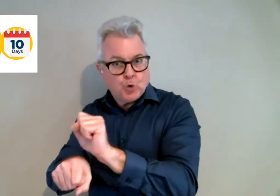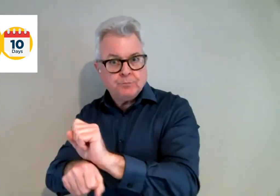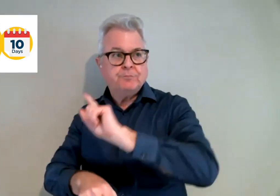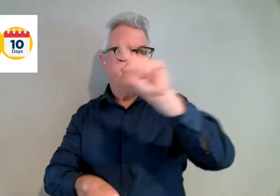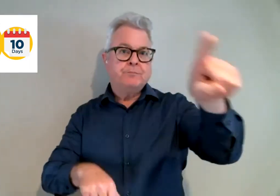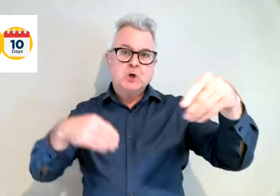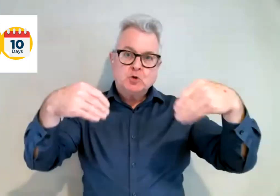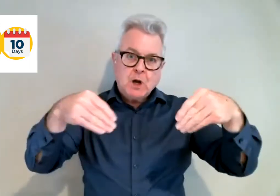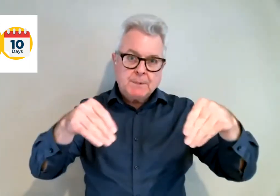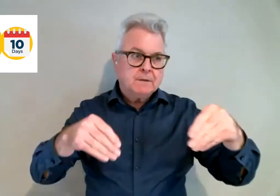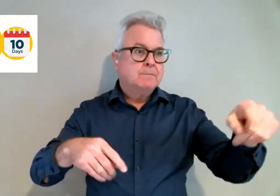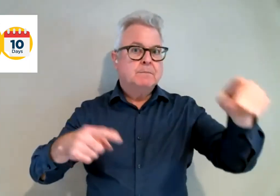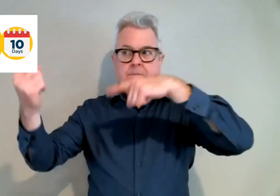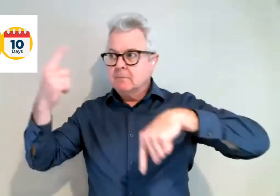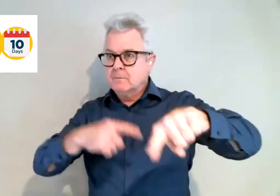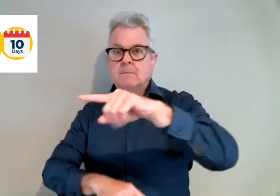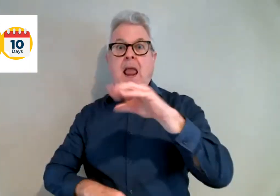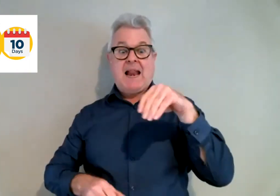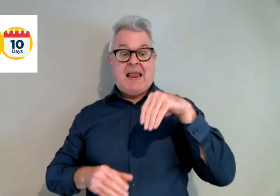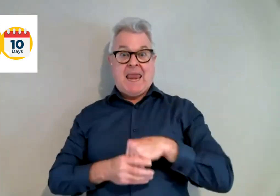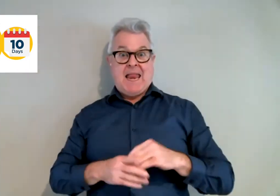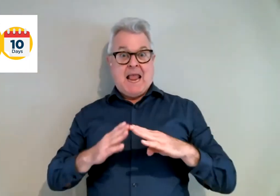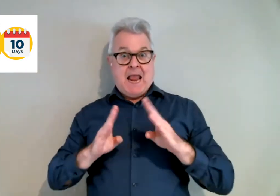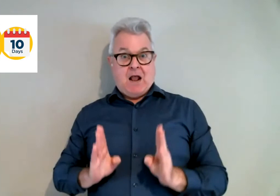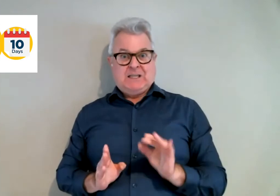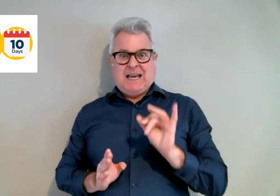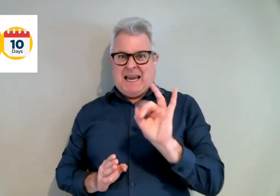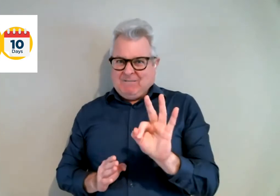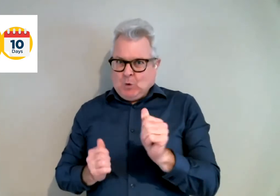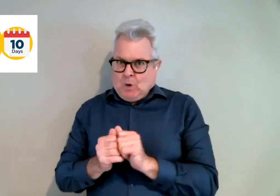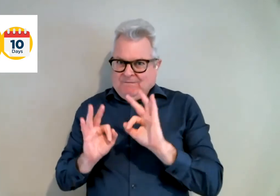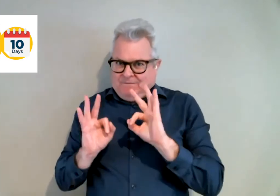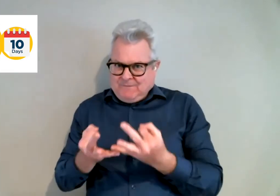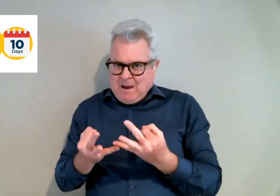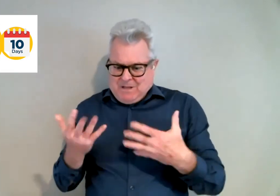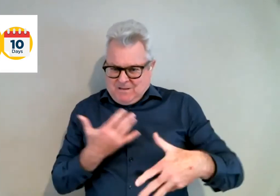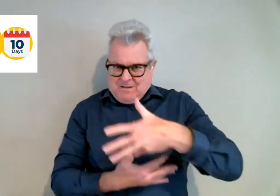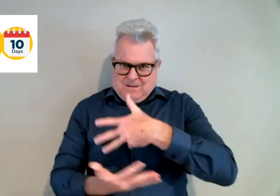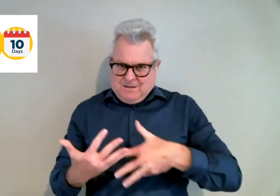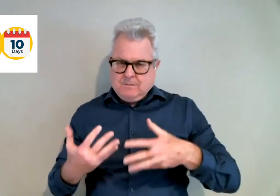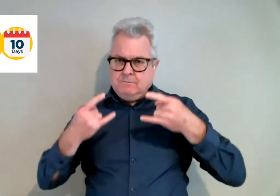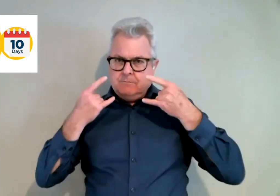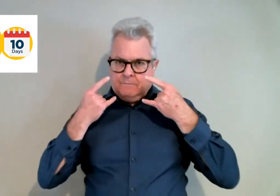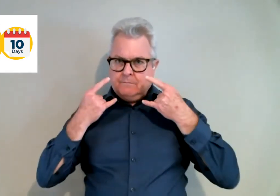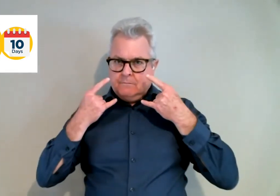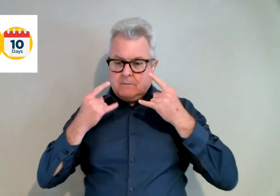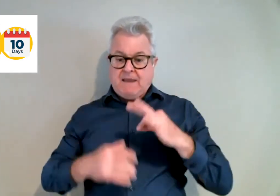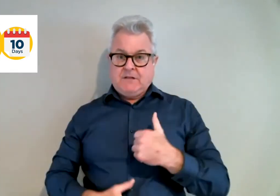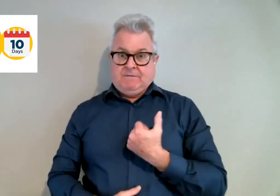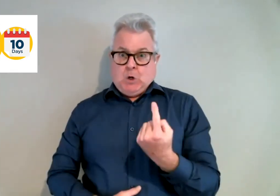You can go to work, you can go shopping, you can go out and about. But in the house, if you're among family members, you need to wear a